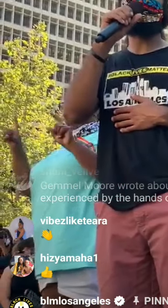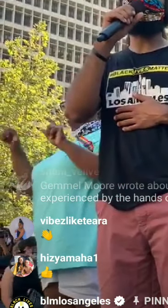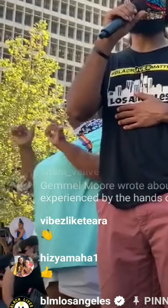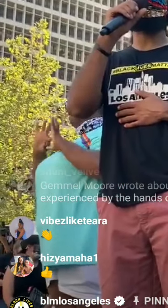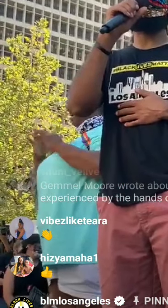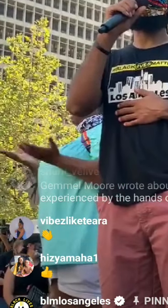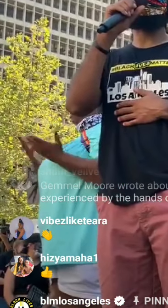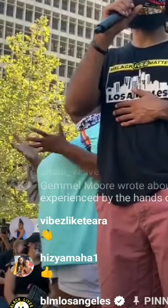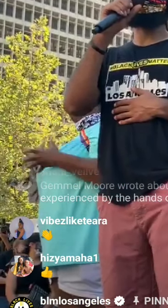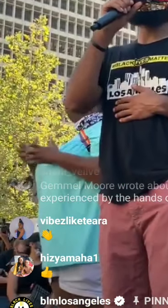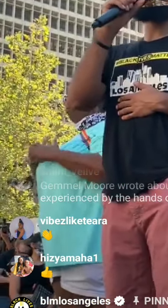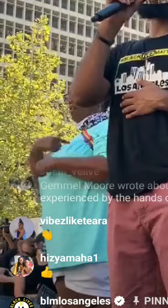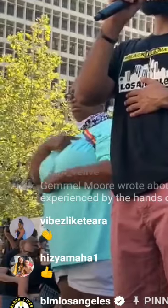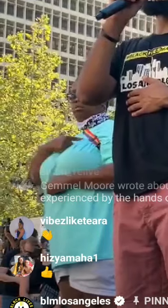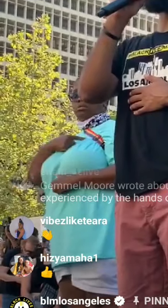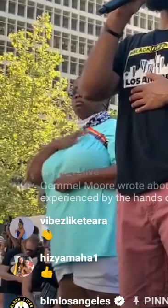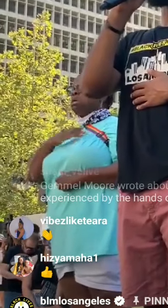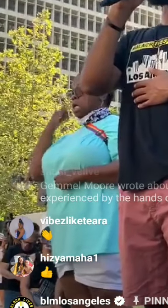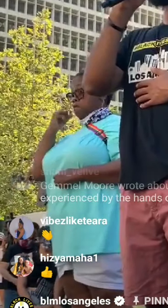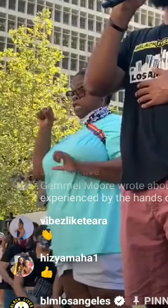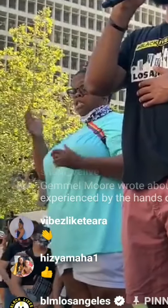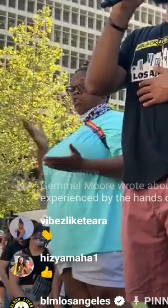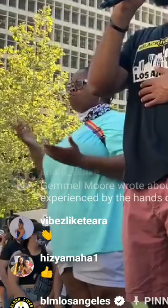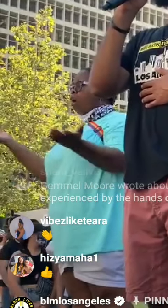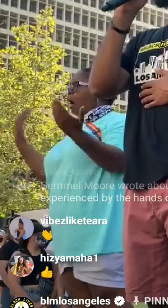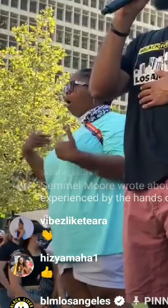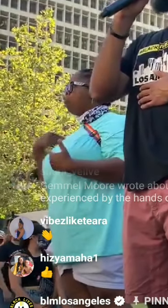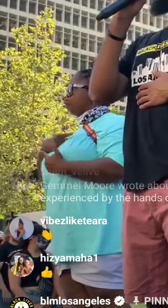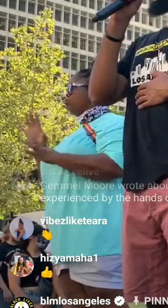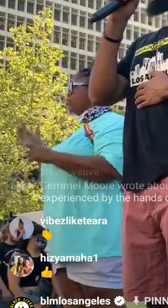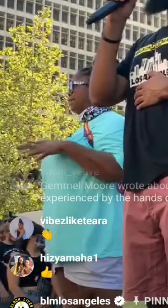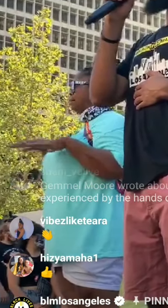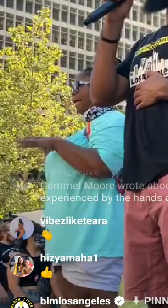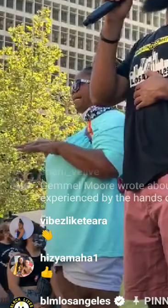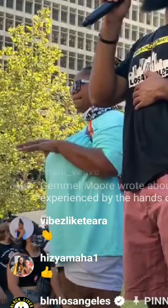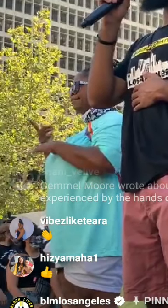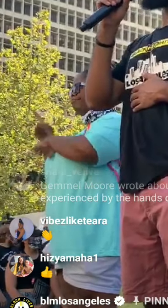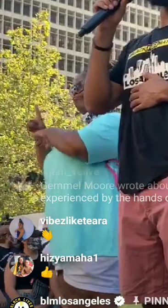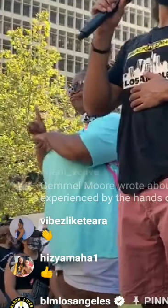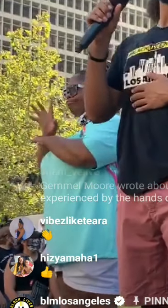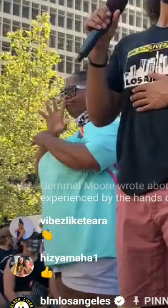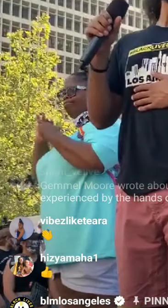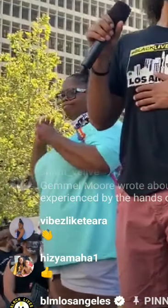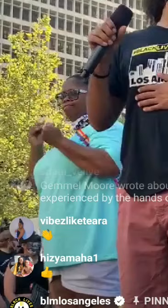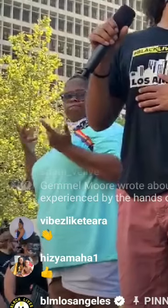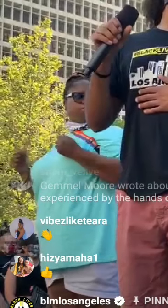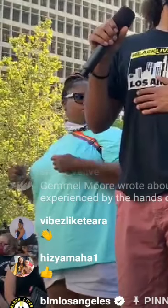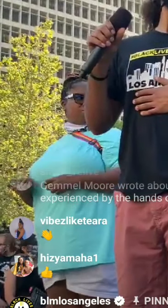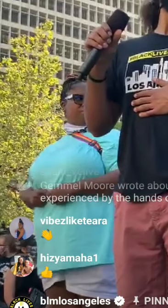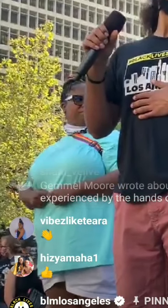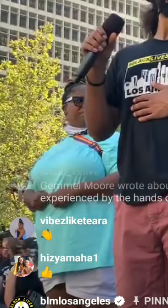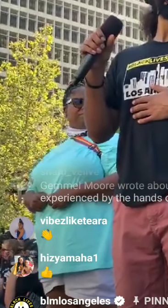other families with us today, please come through. We want to make this space for you.